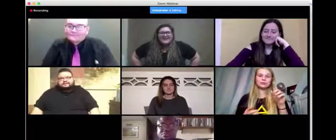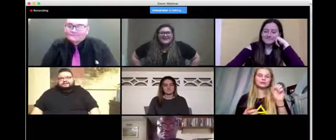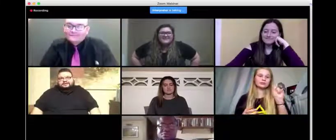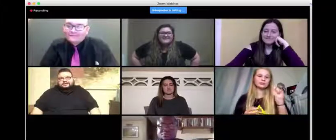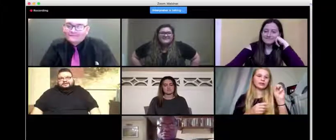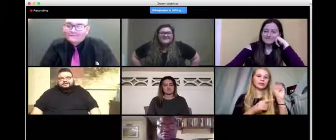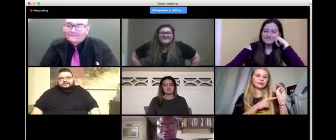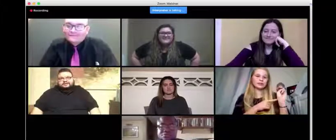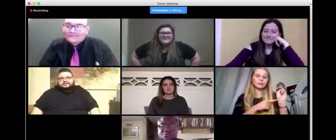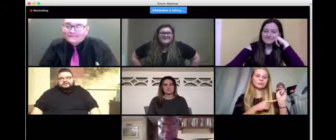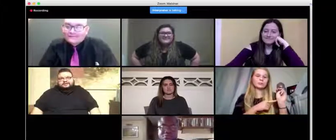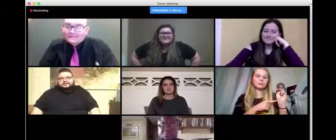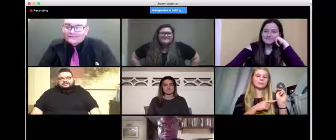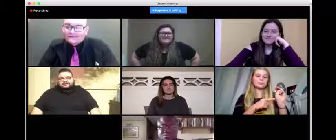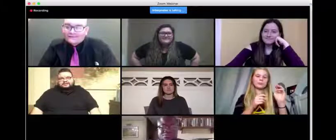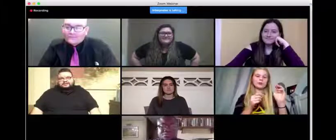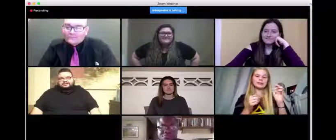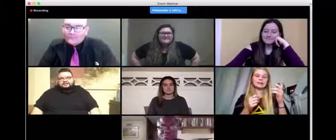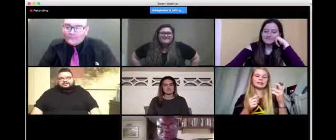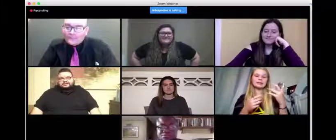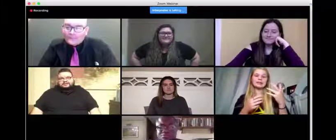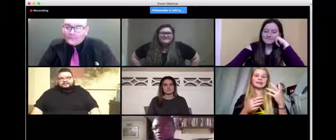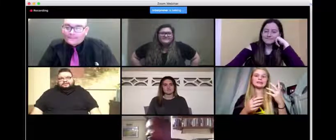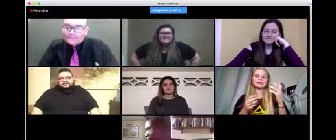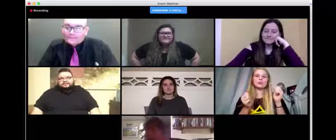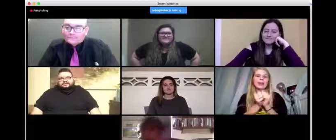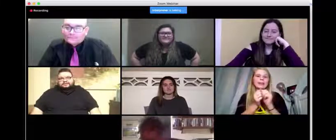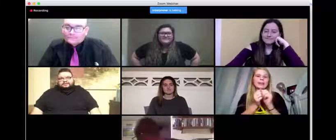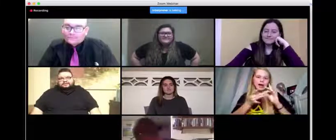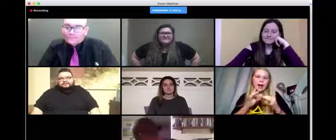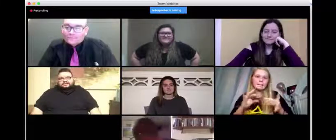with the comments, with deaf people need to accept